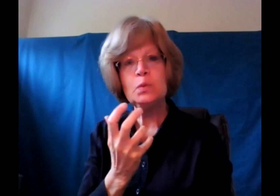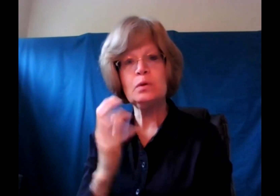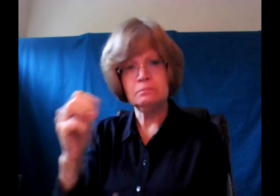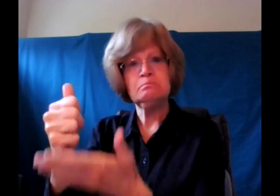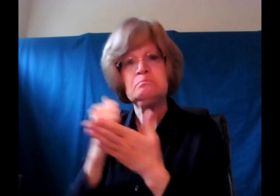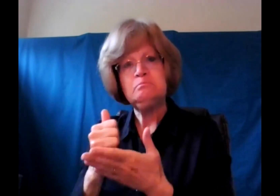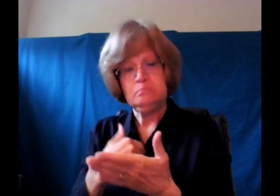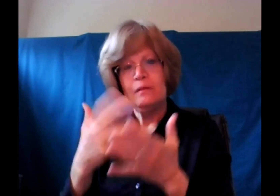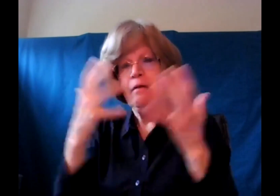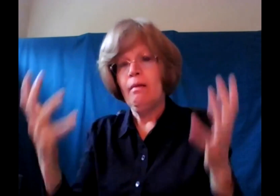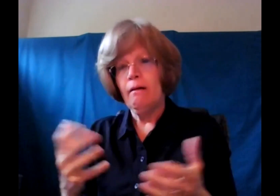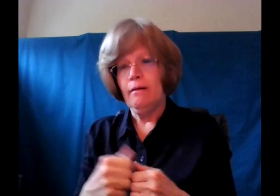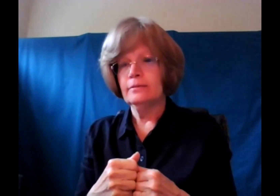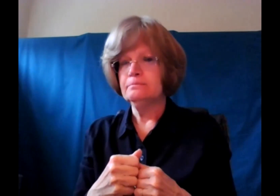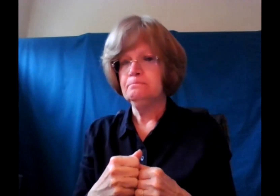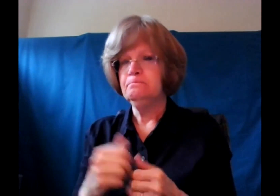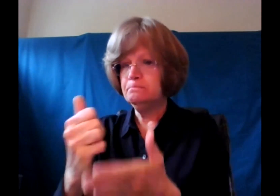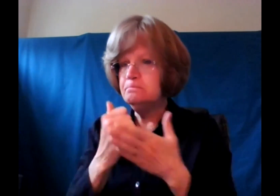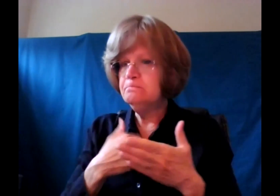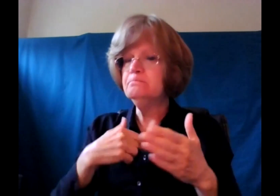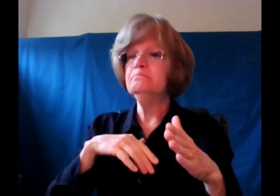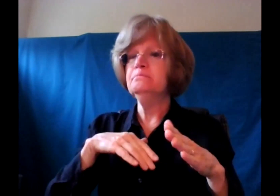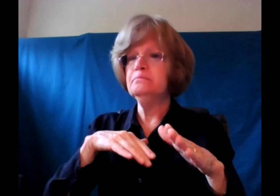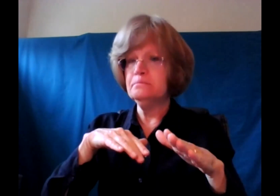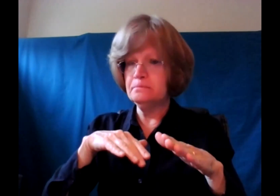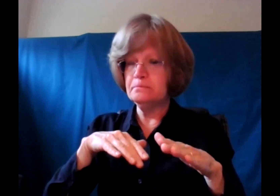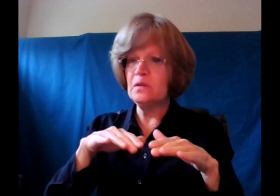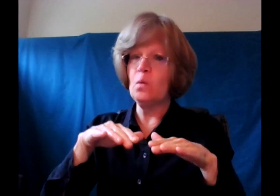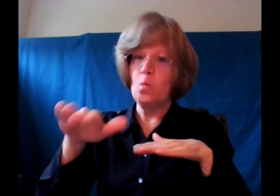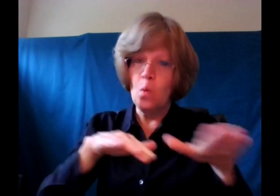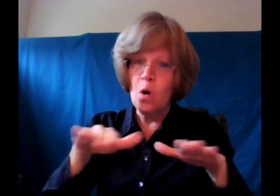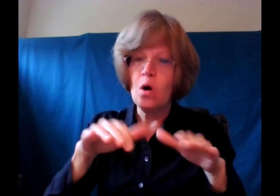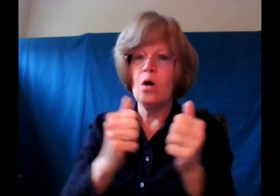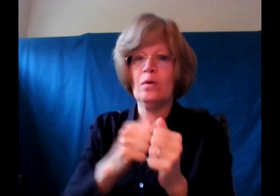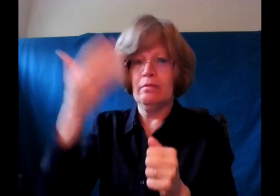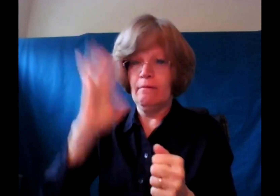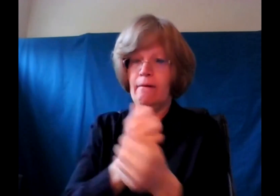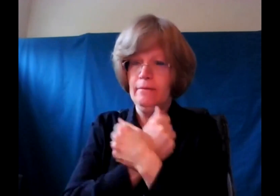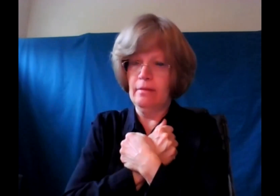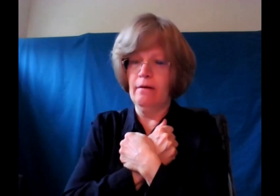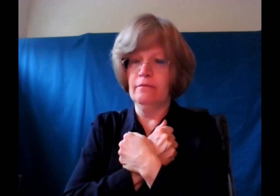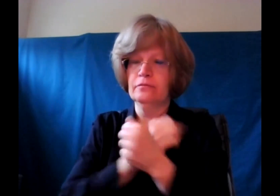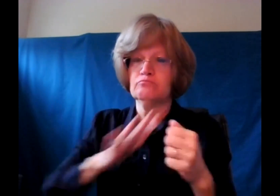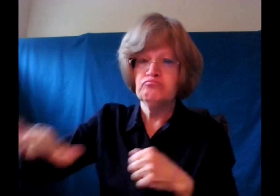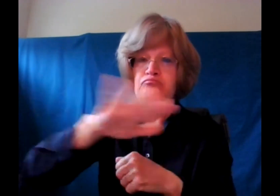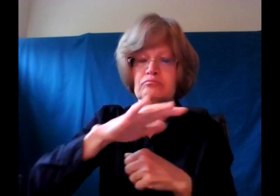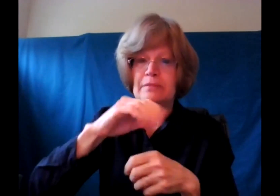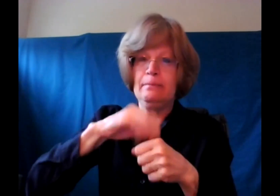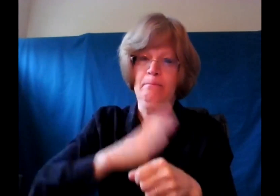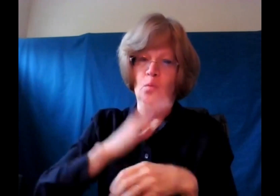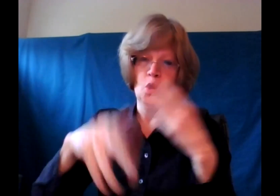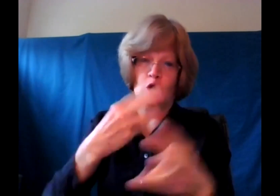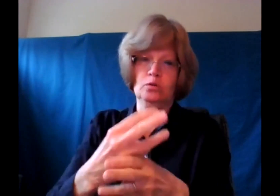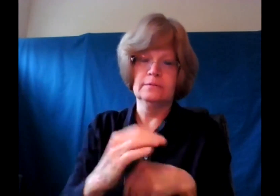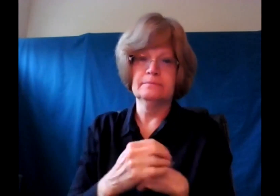that helps me a lot. That helps me walk as love in the world. So I hope that you will think